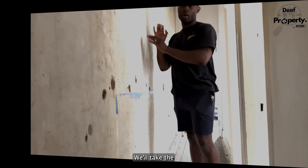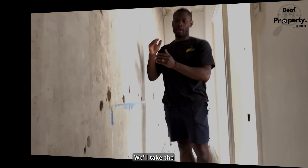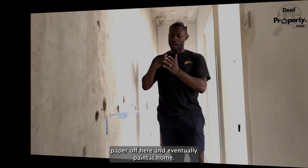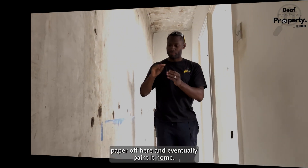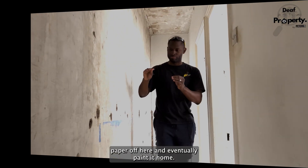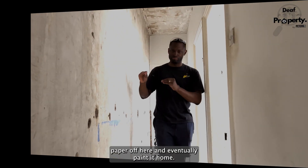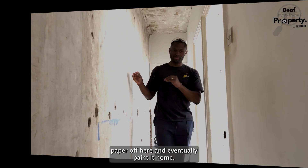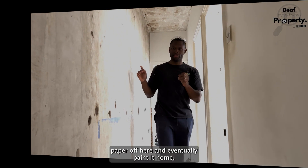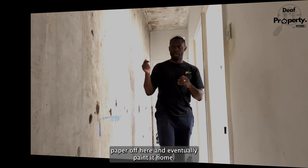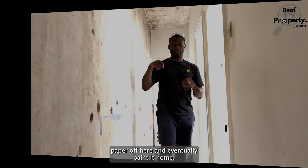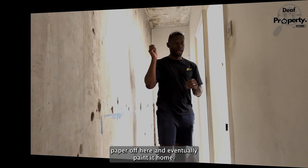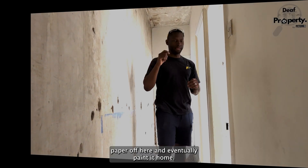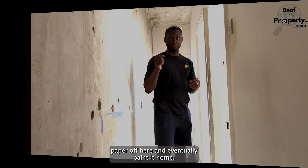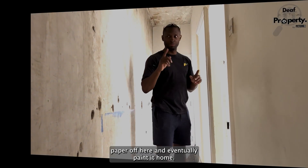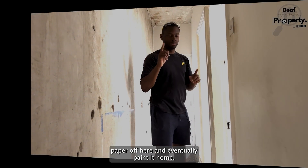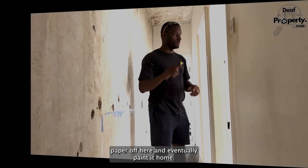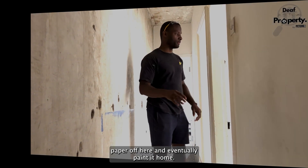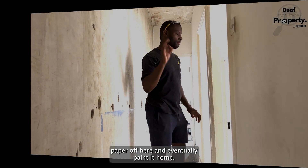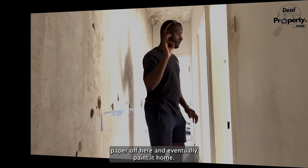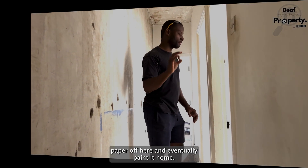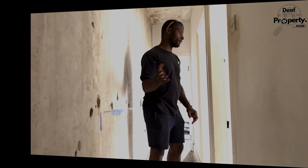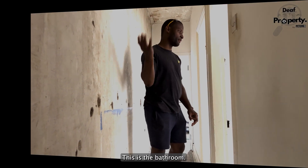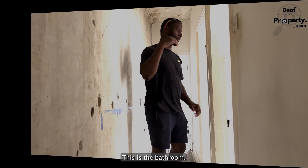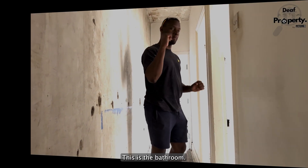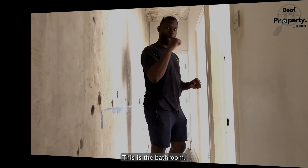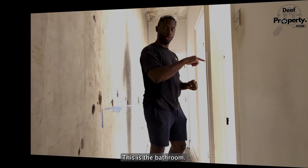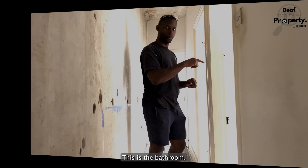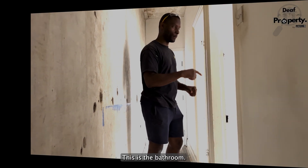We'll take the paper off here and eventually paint it. This is the bathroom.